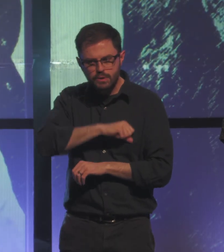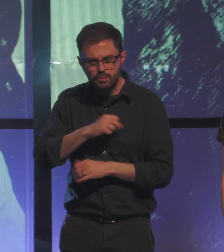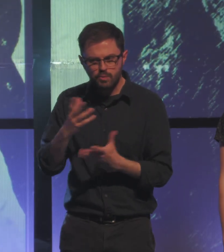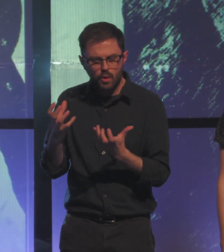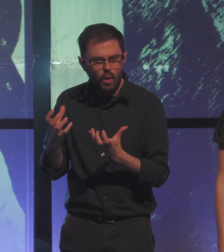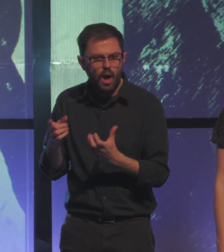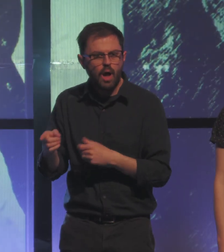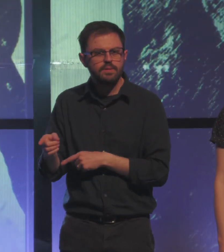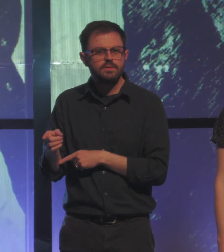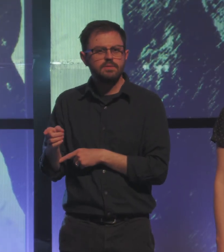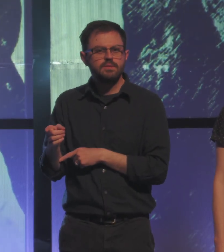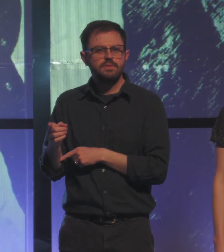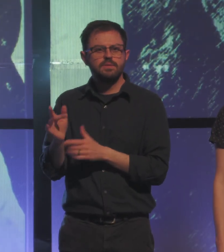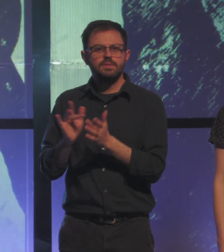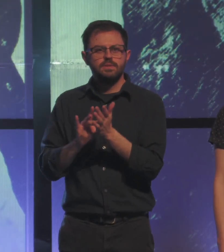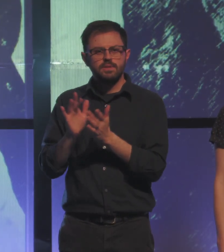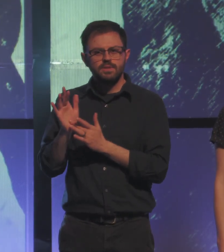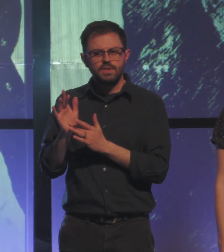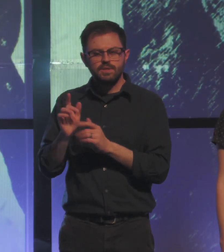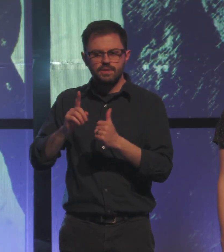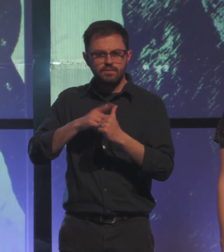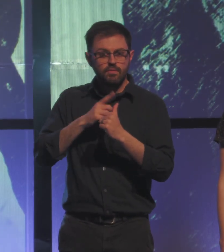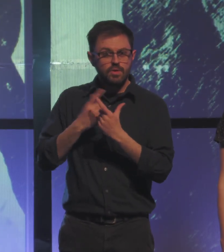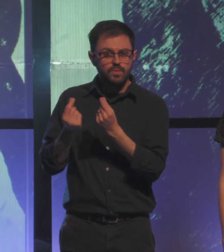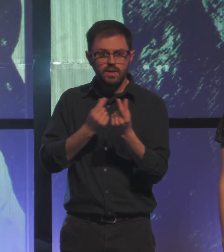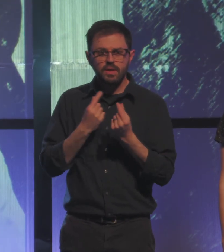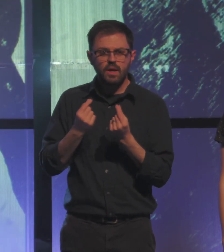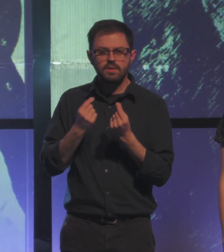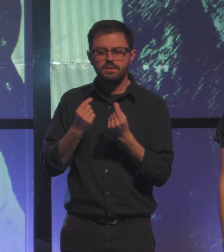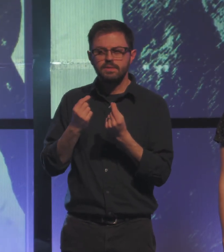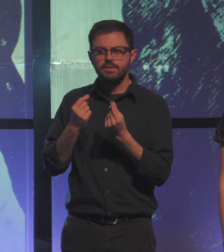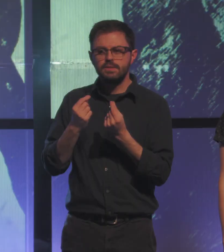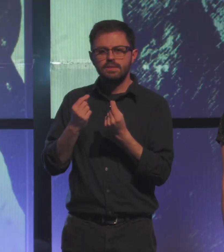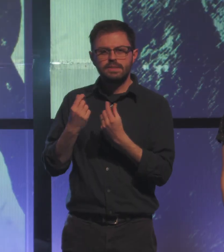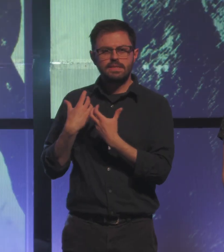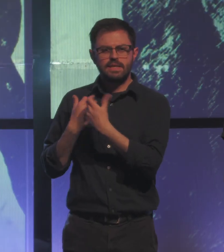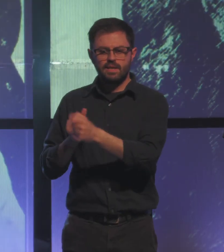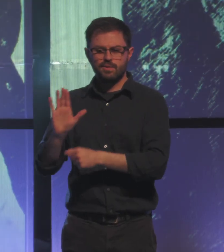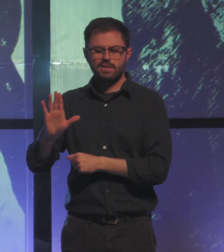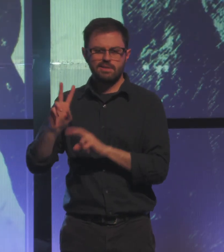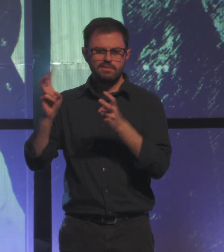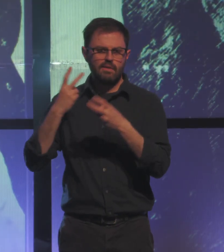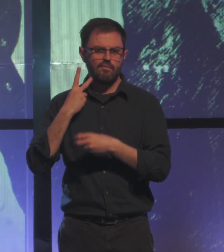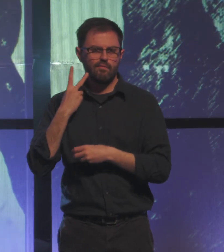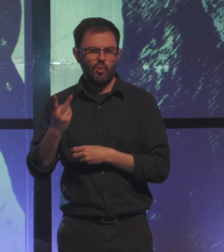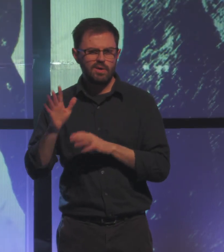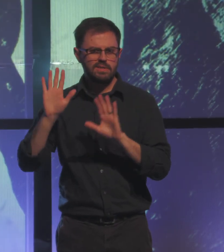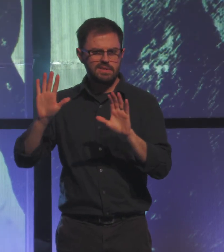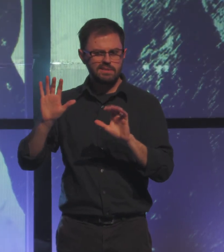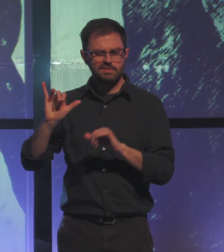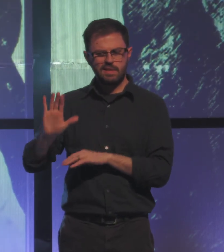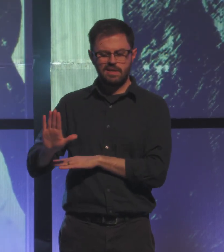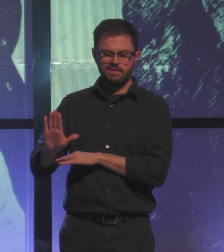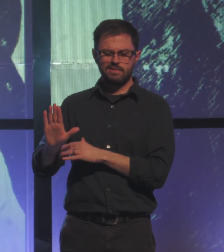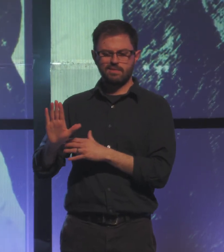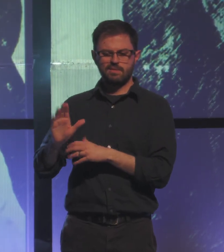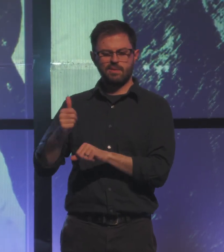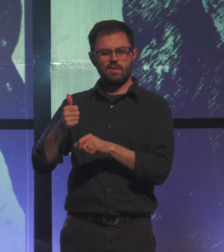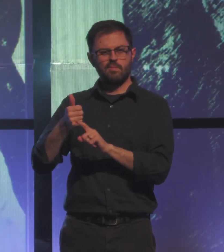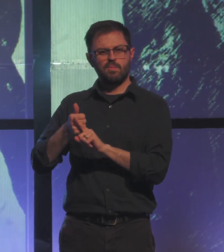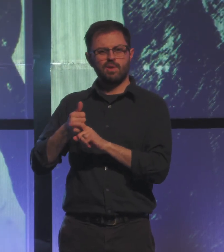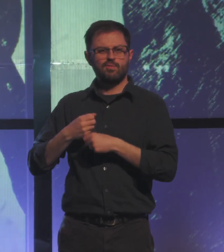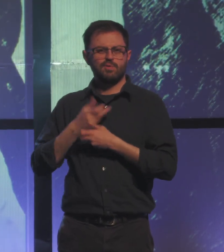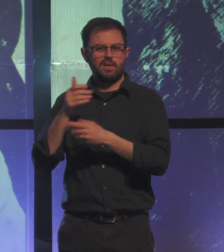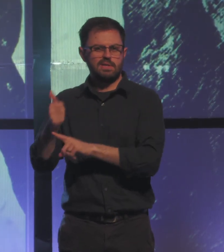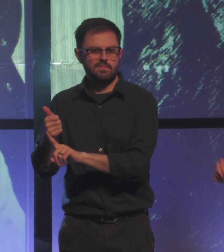vision, Jesus restores his voice. He restores his dignity, because hope does